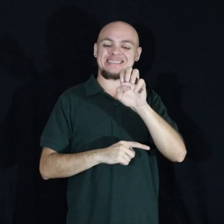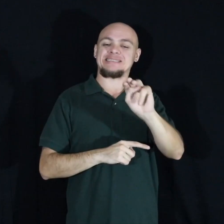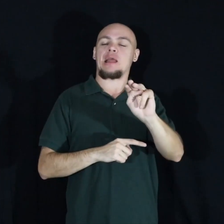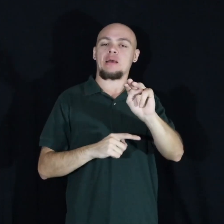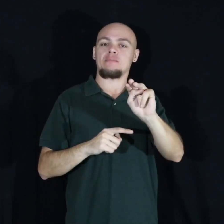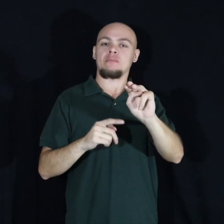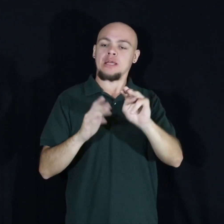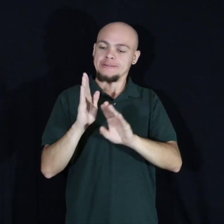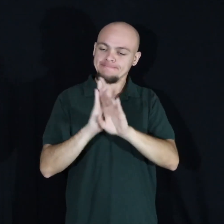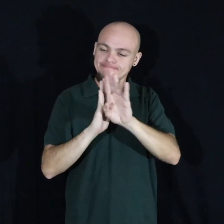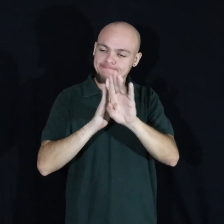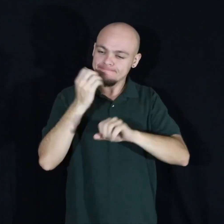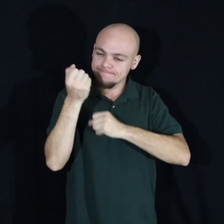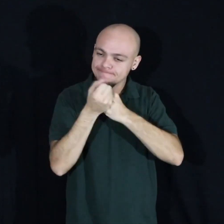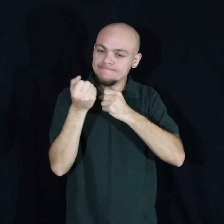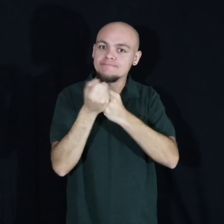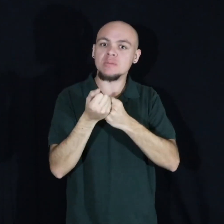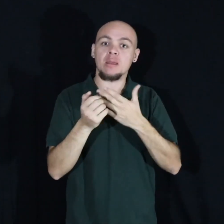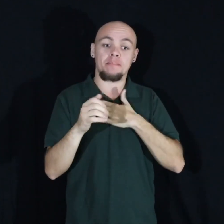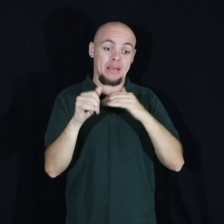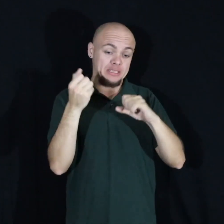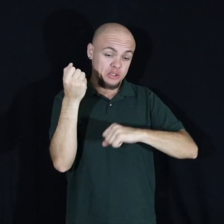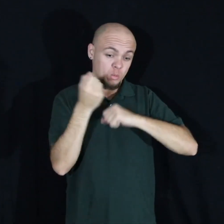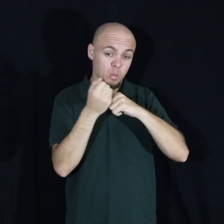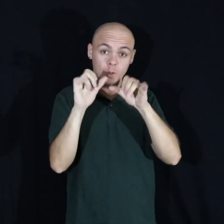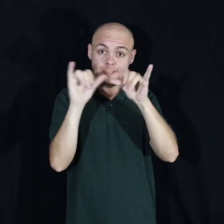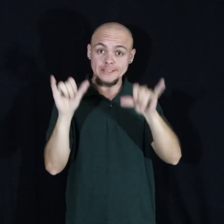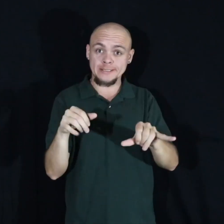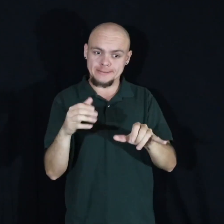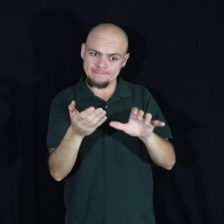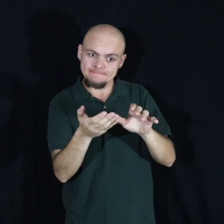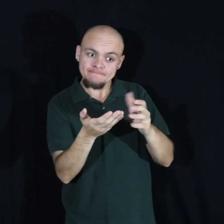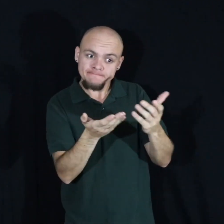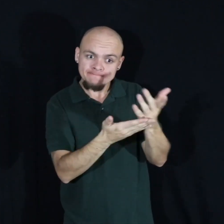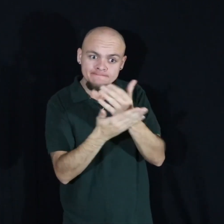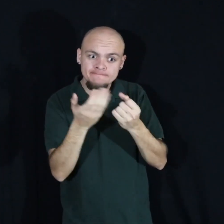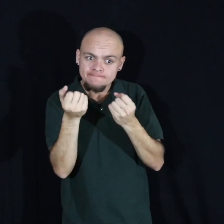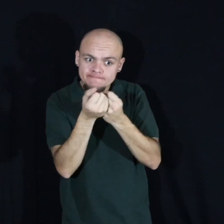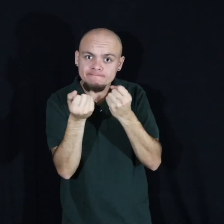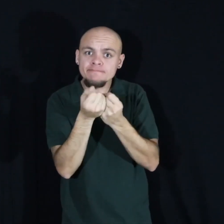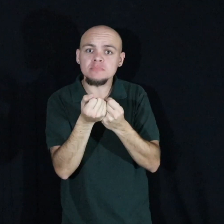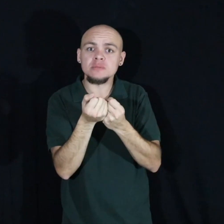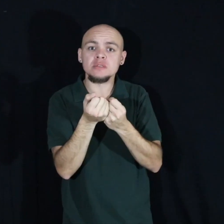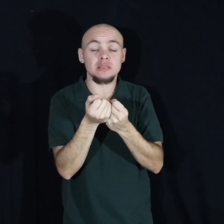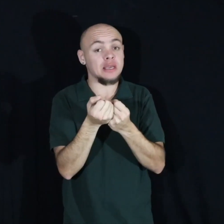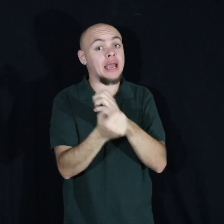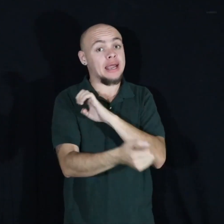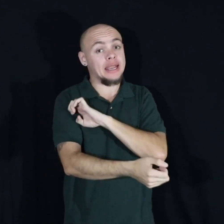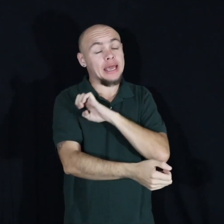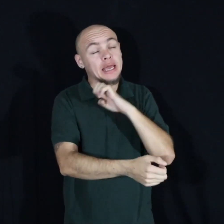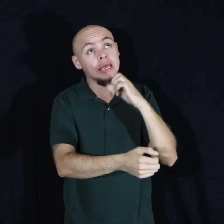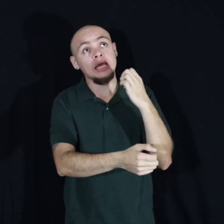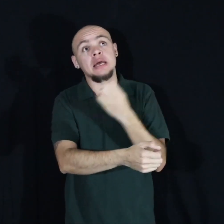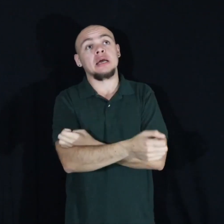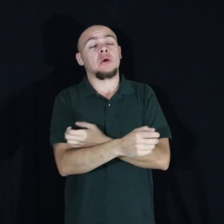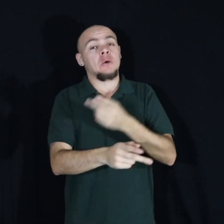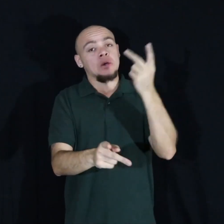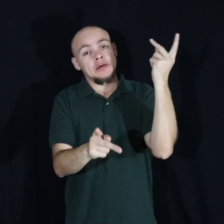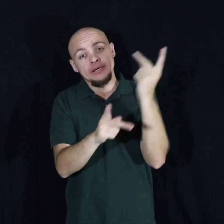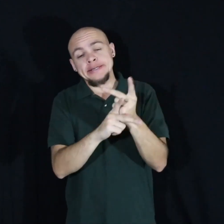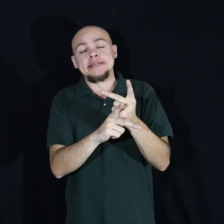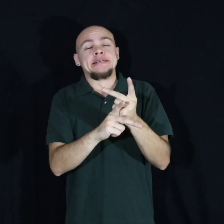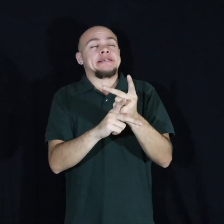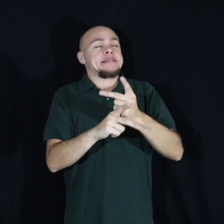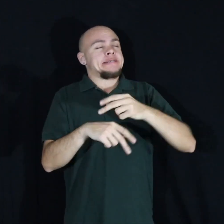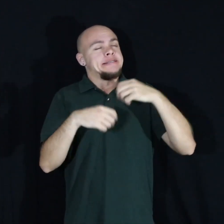this by utilizing my system of support and exercising what I call extreme self-care. I regained